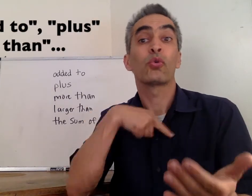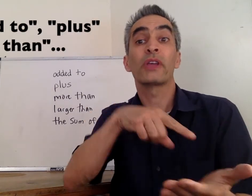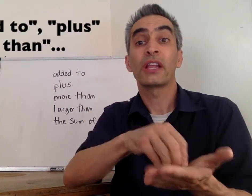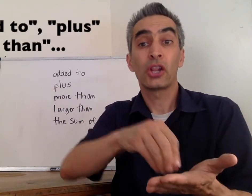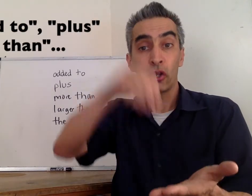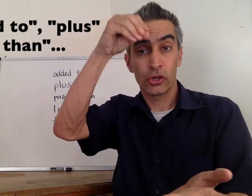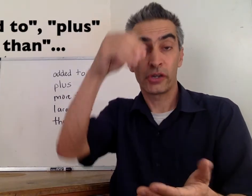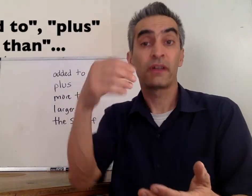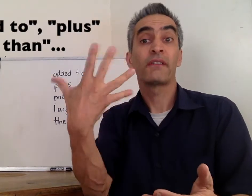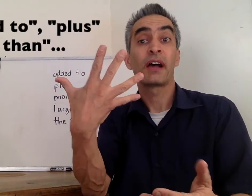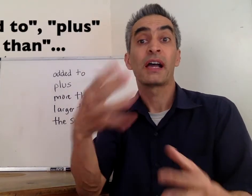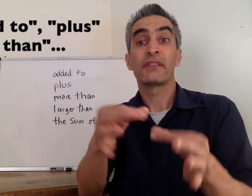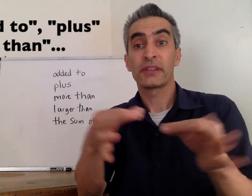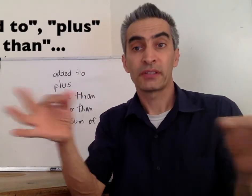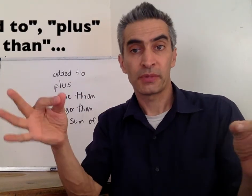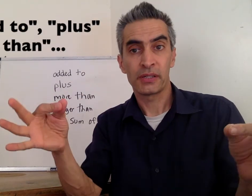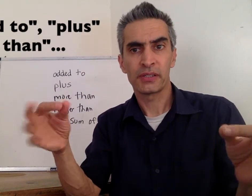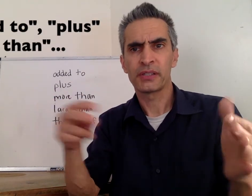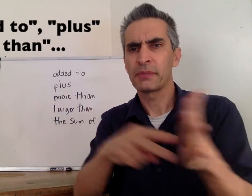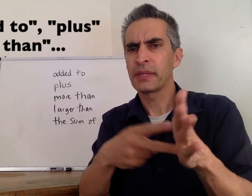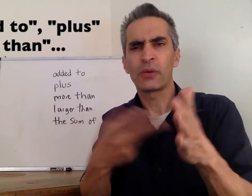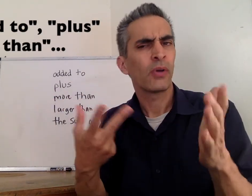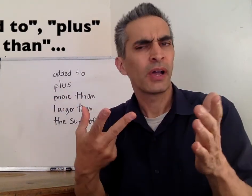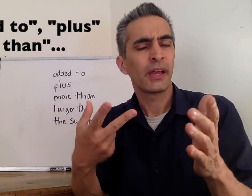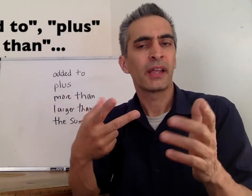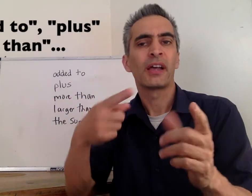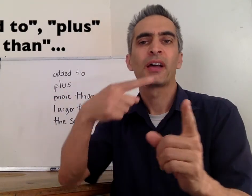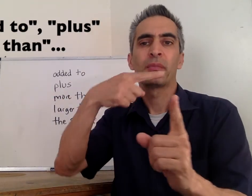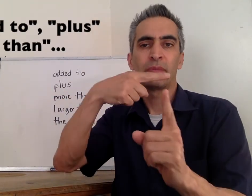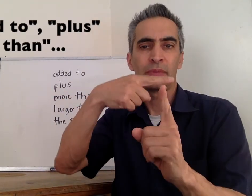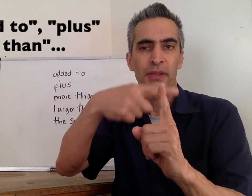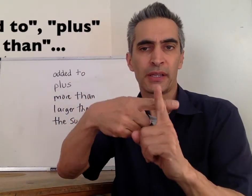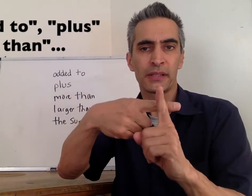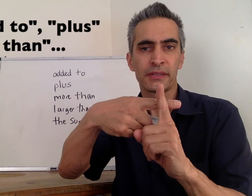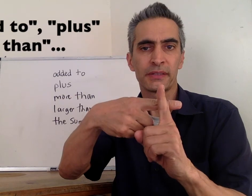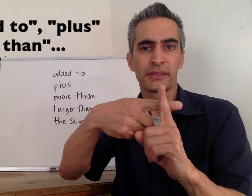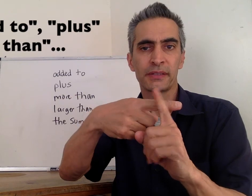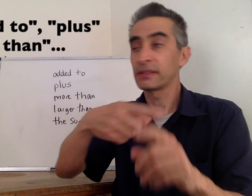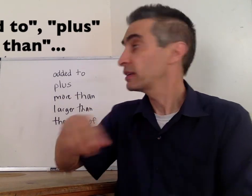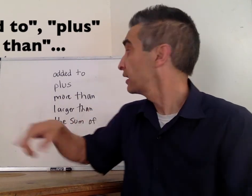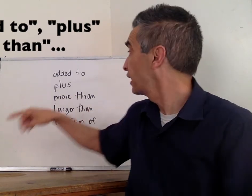Today, we've learned five expressions that mean plus.